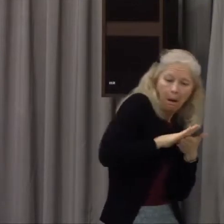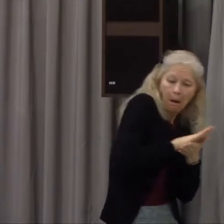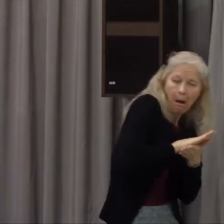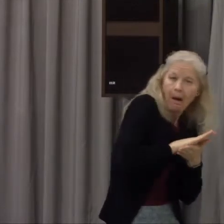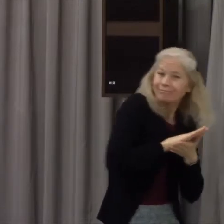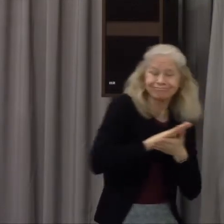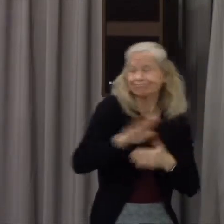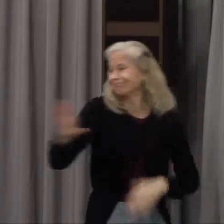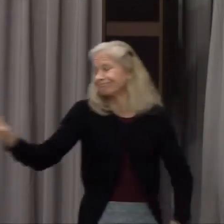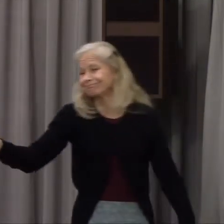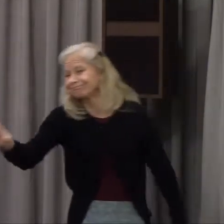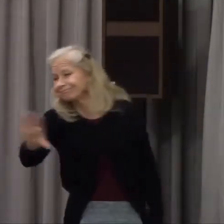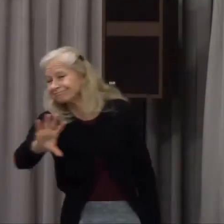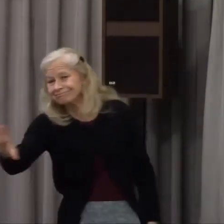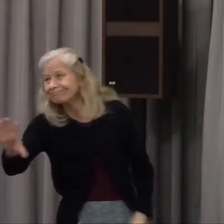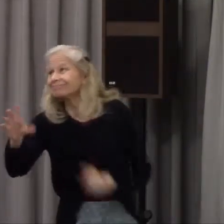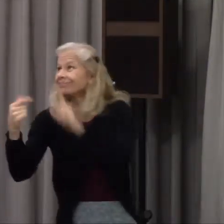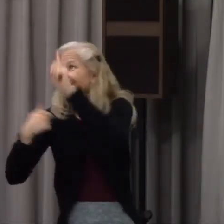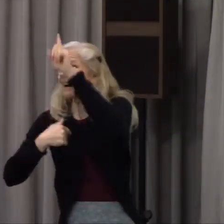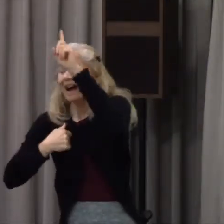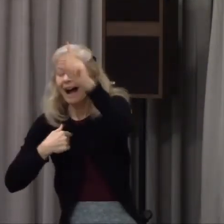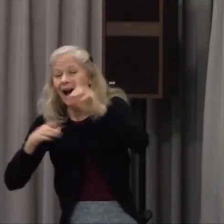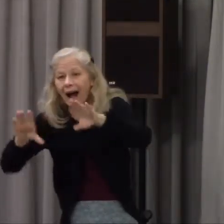open before God.